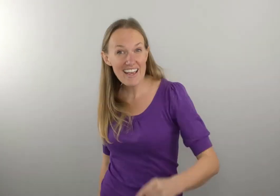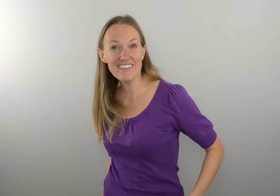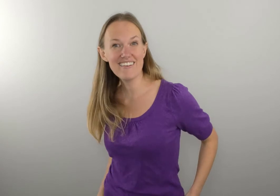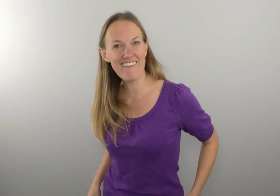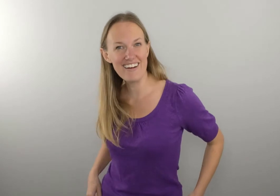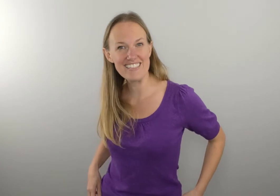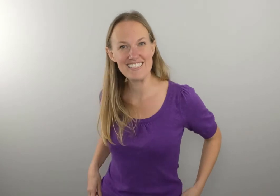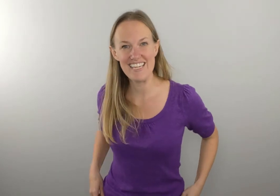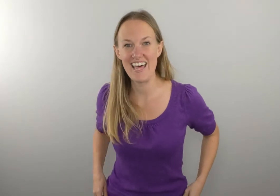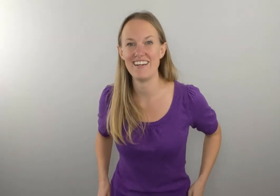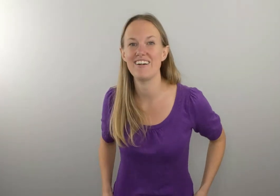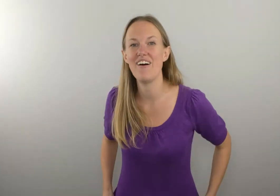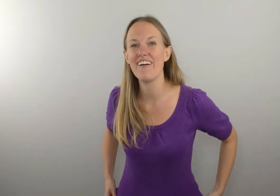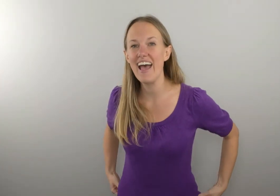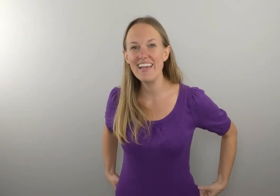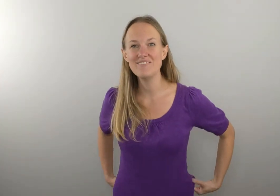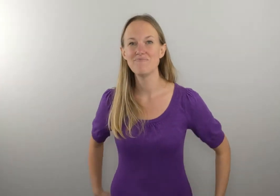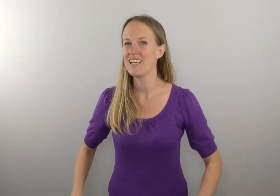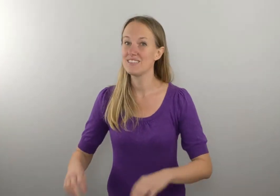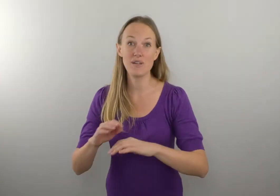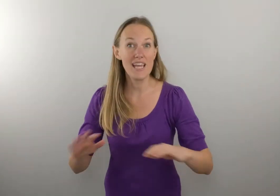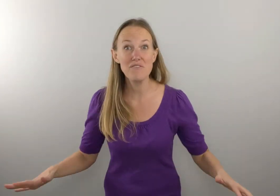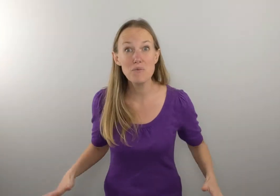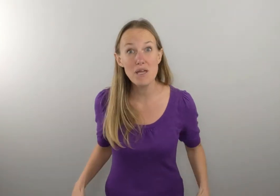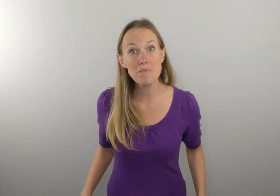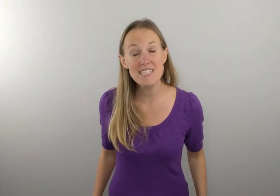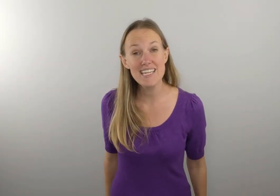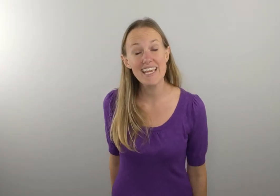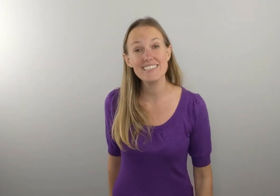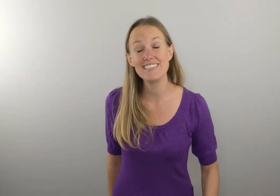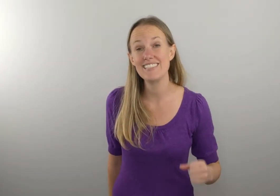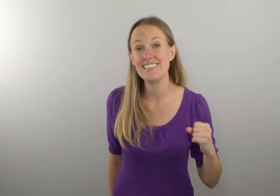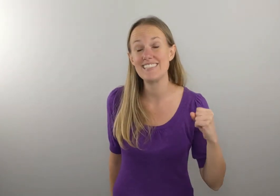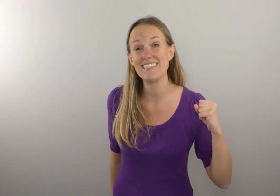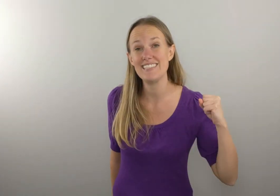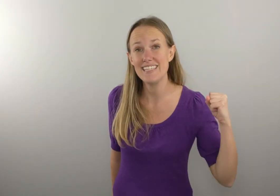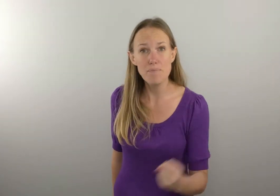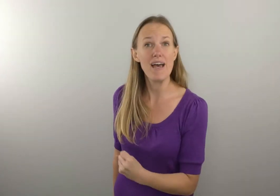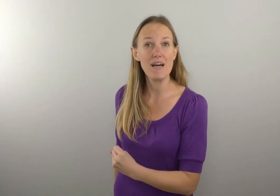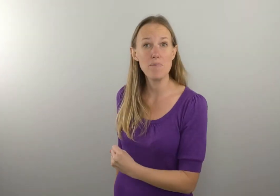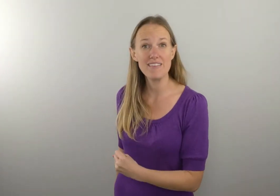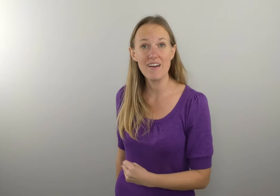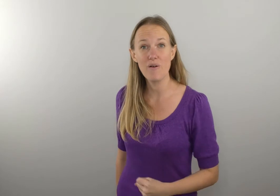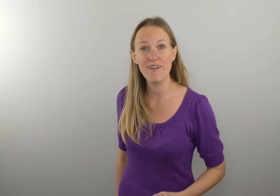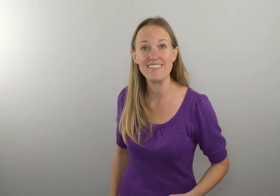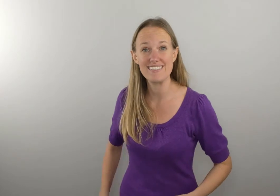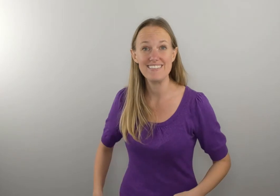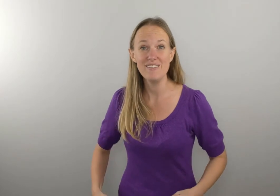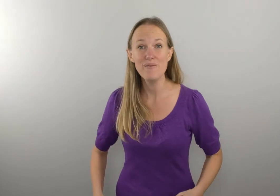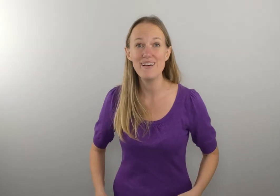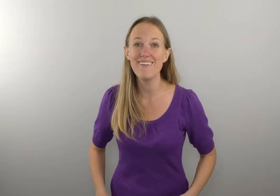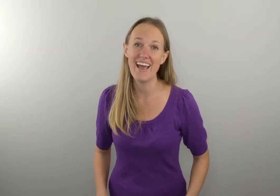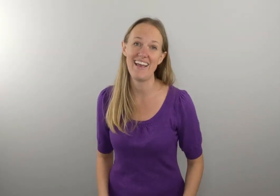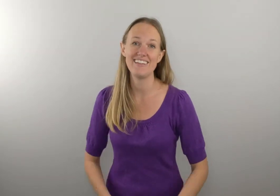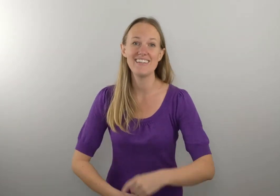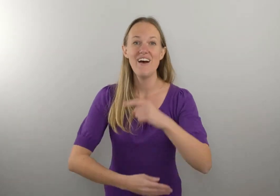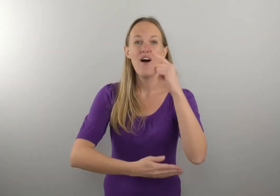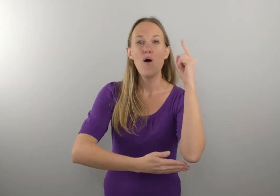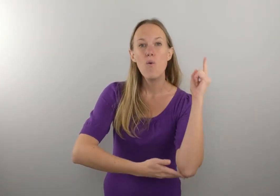the chorus together, okay? It's okay if you make mistakes, just get back up on that horse. You will get it.